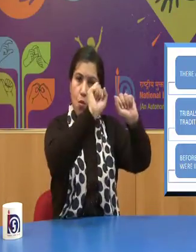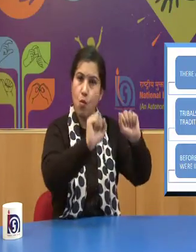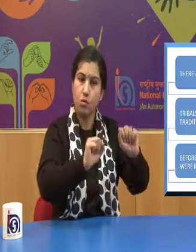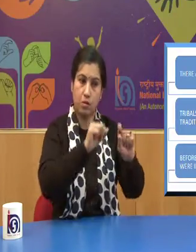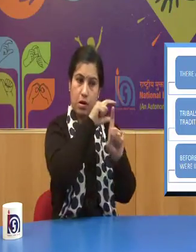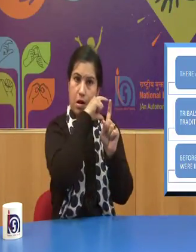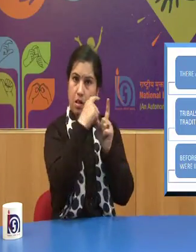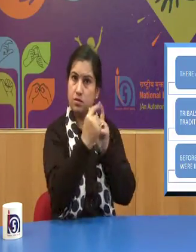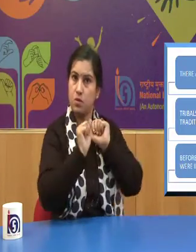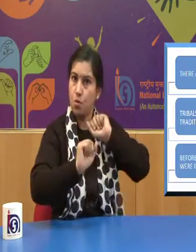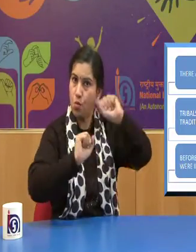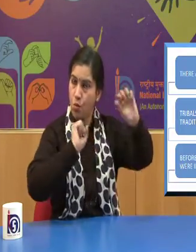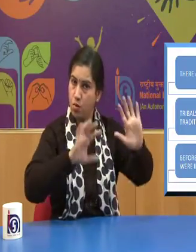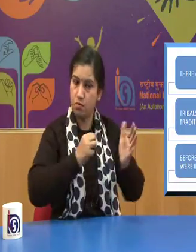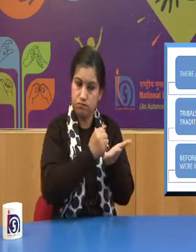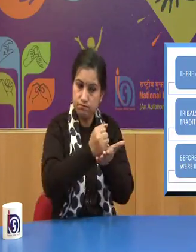and practices.